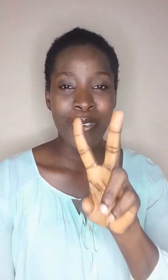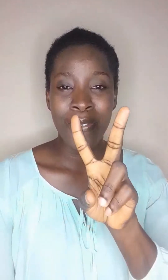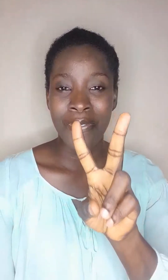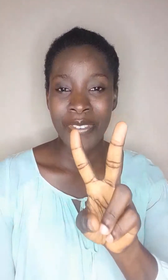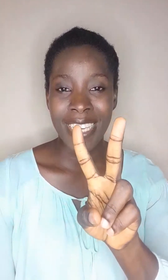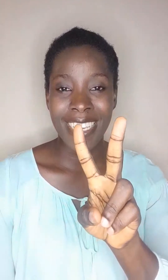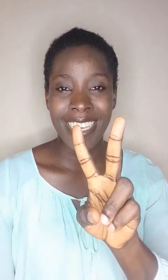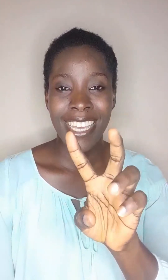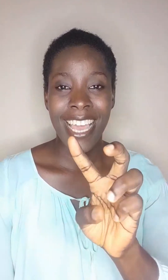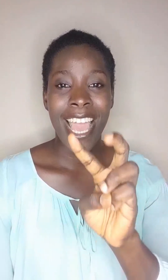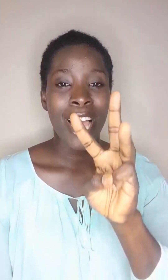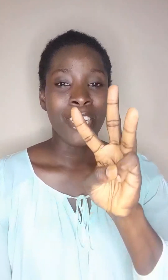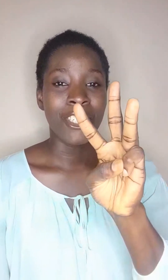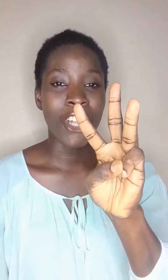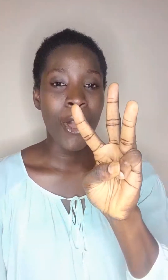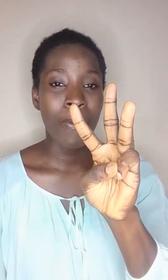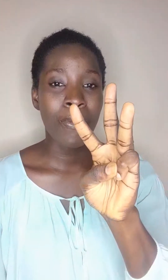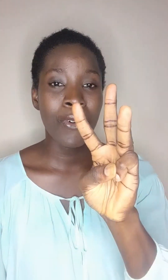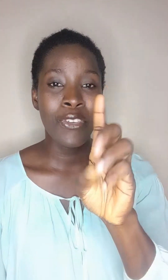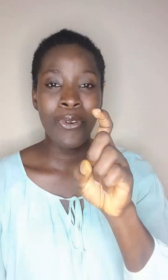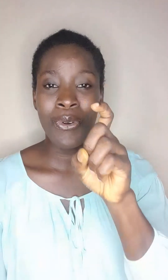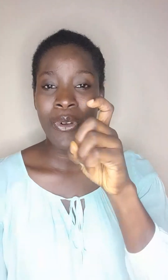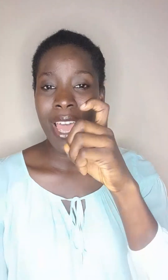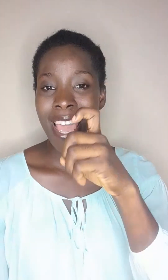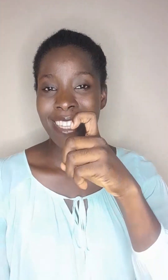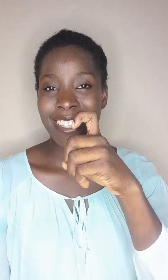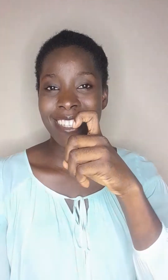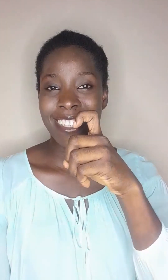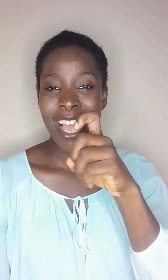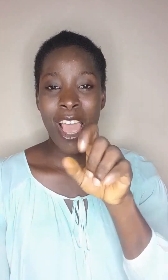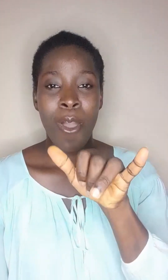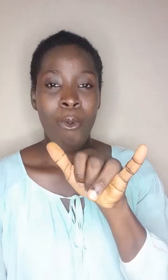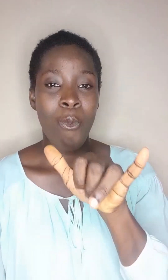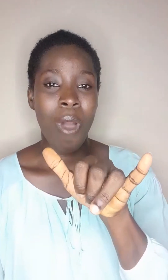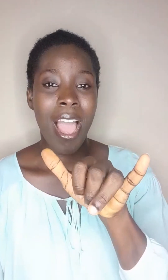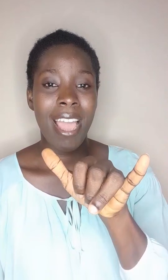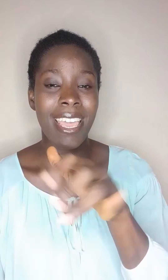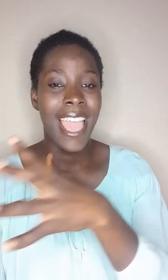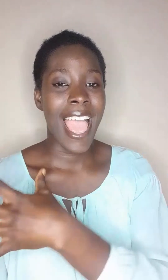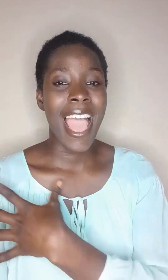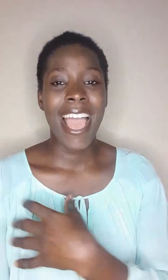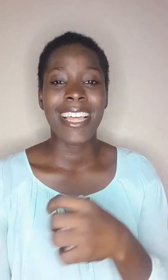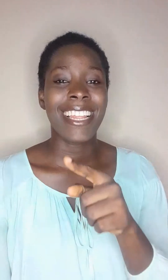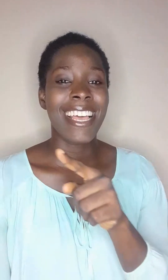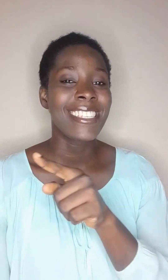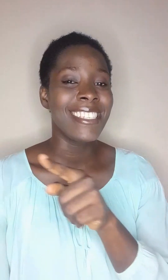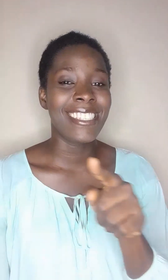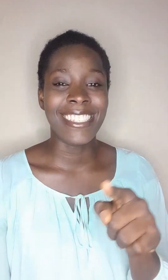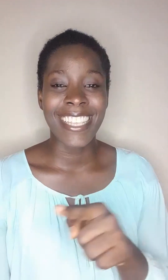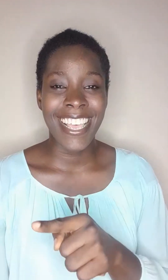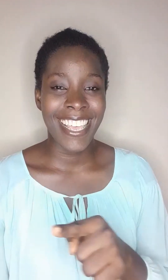V, W, X, Y, and